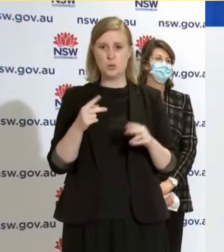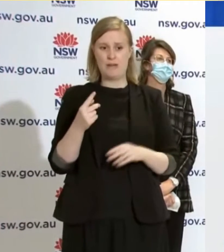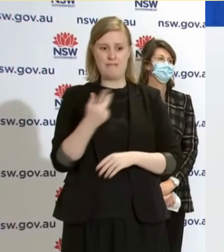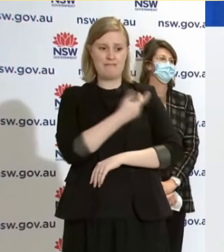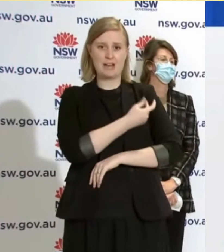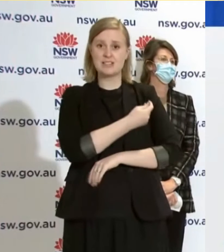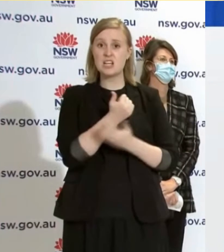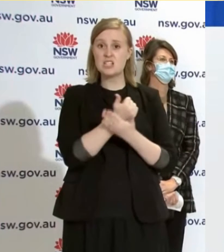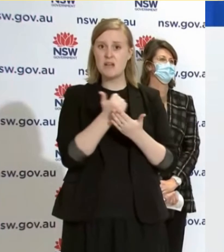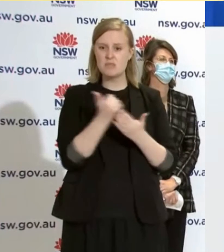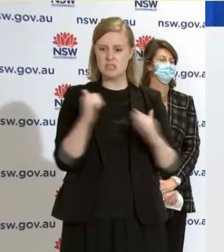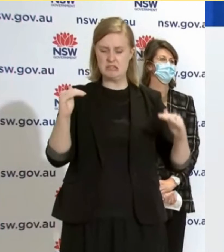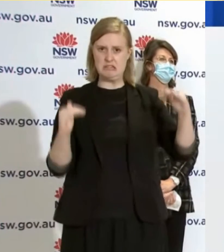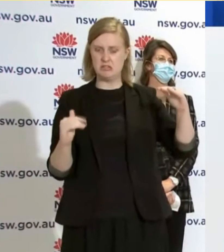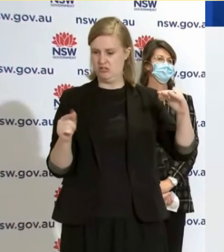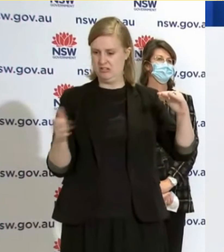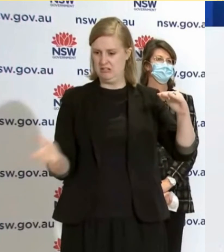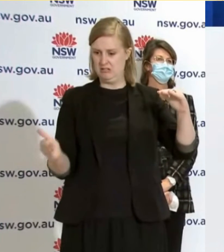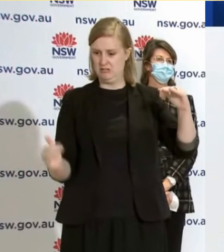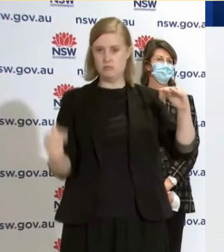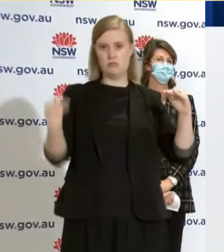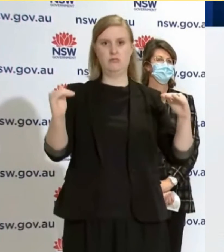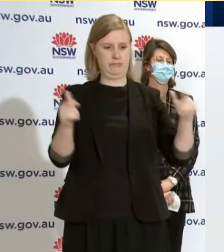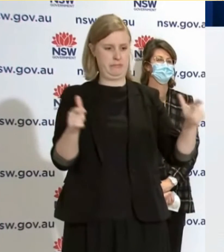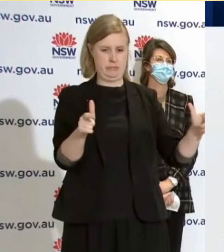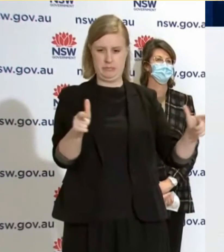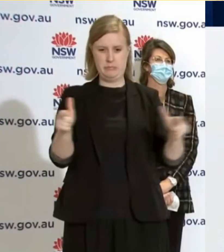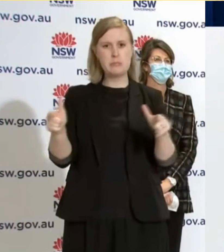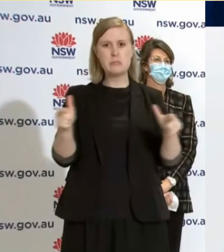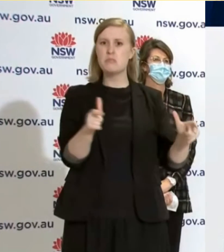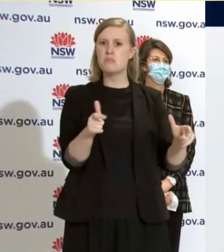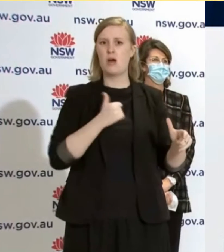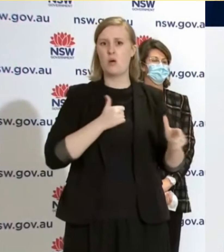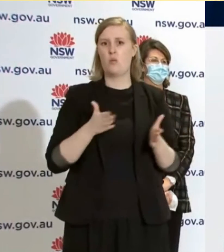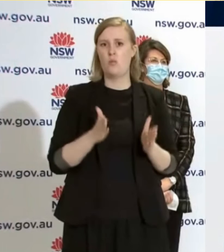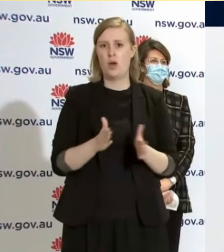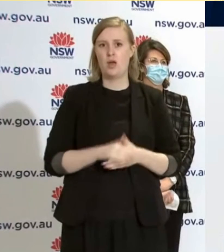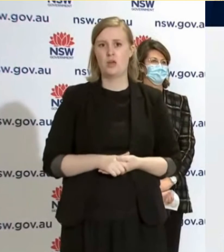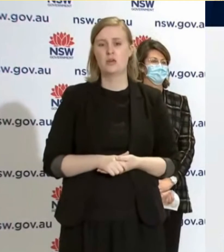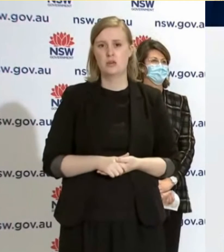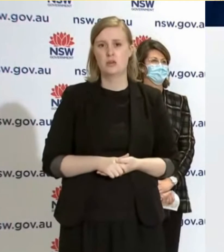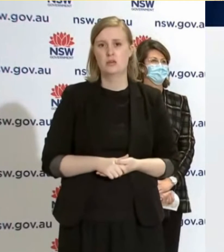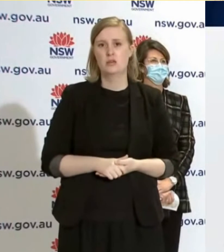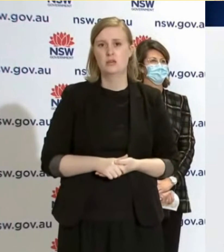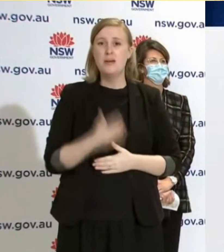coverage. If you look at our chart, and I just ask the community to go back and see